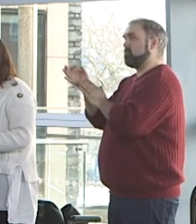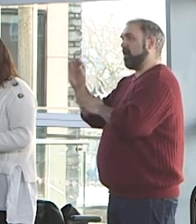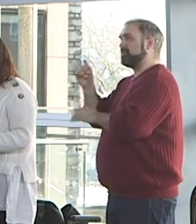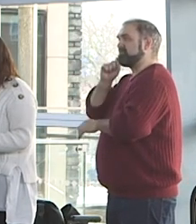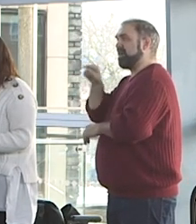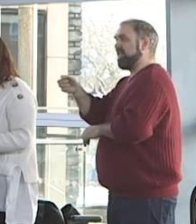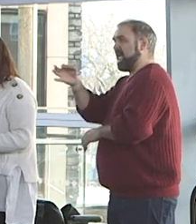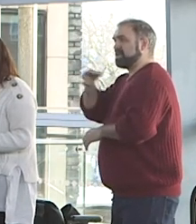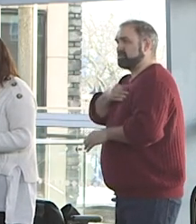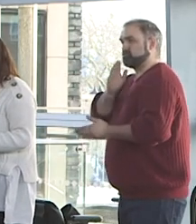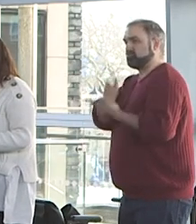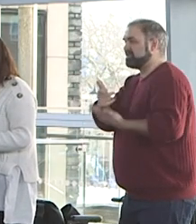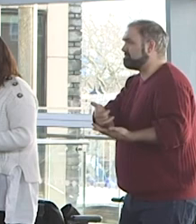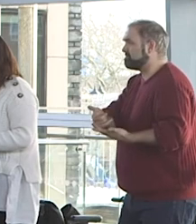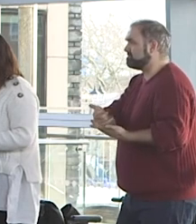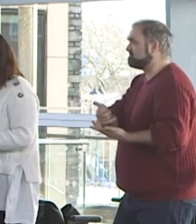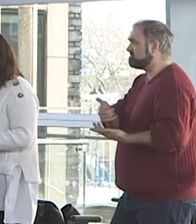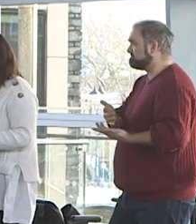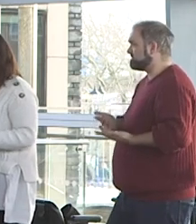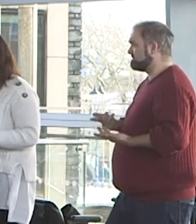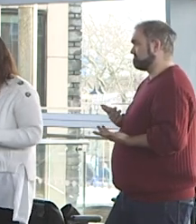side. Really, Queen, I know his type.